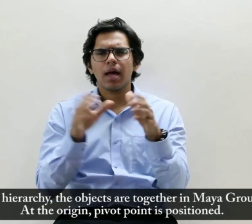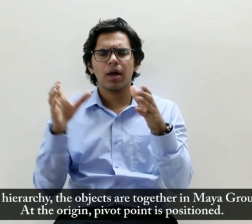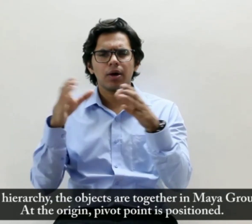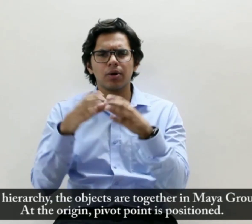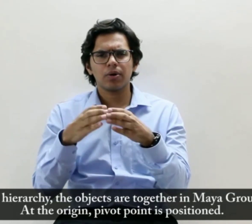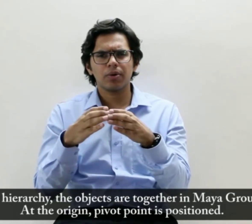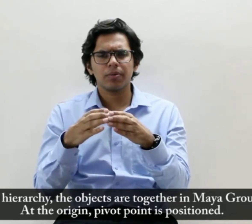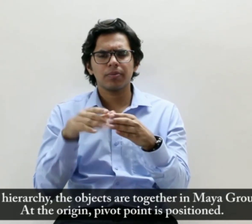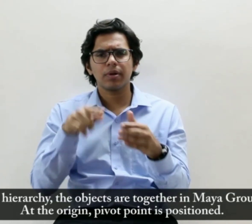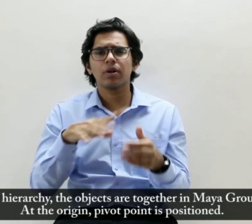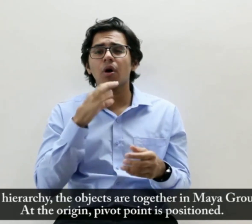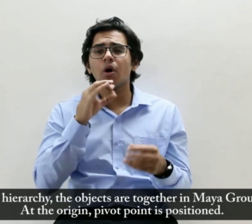positioned.